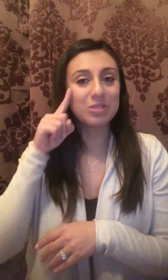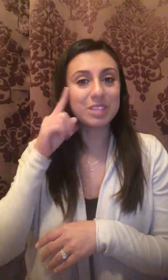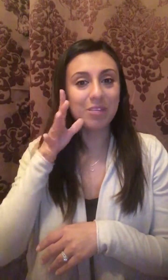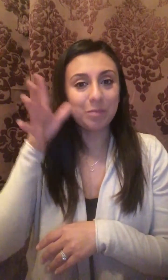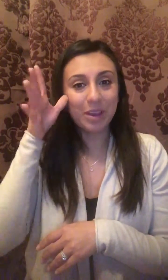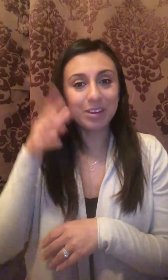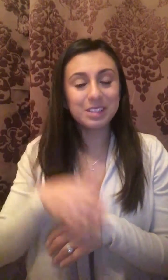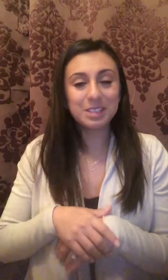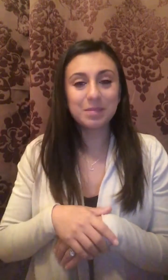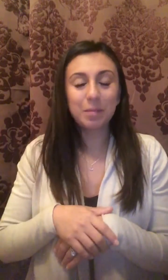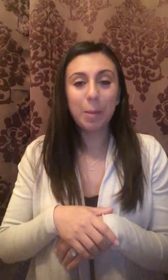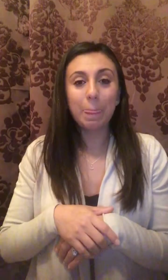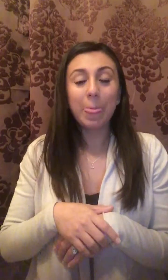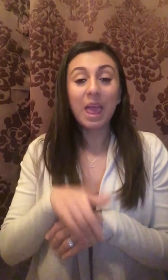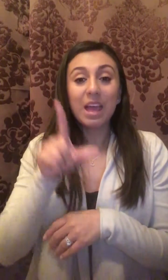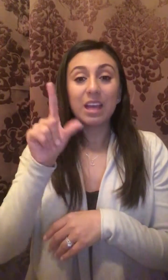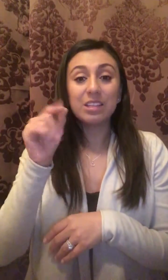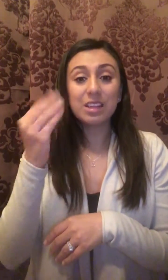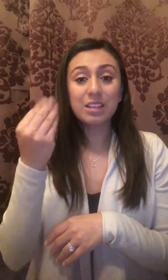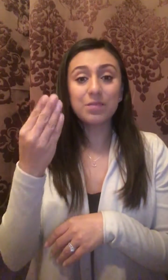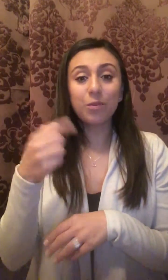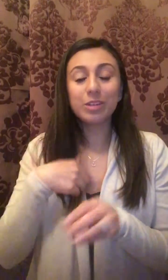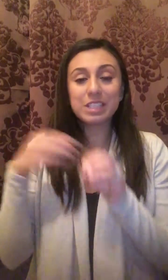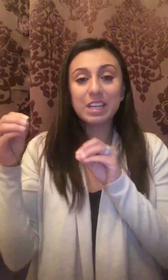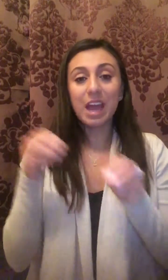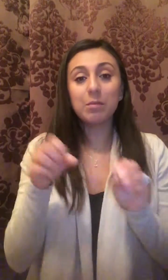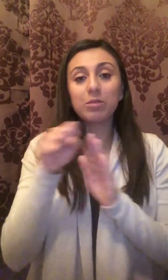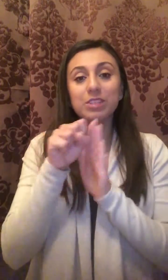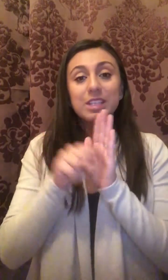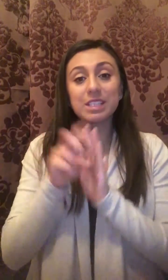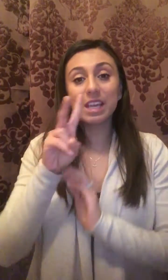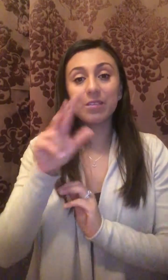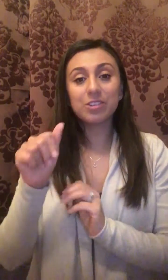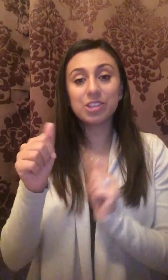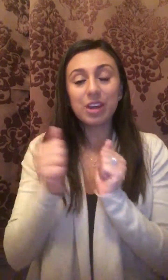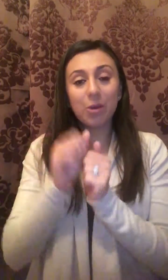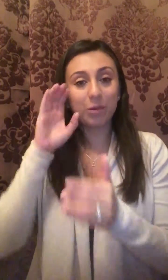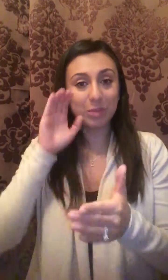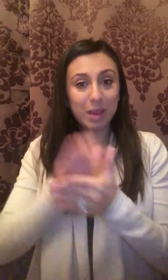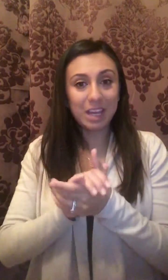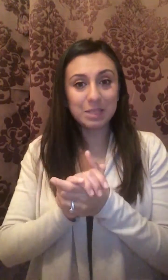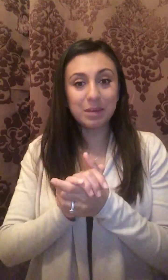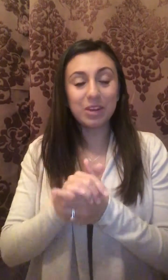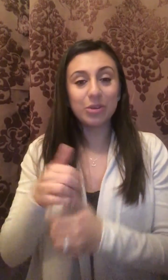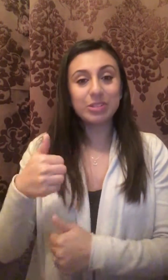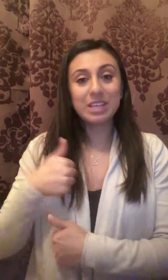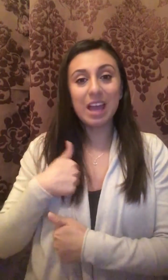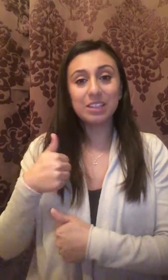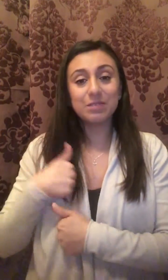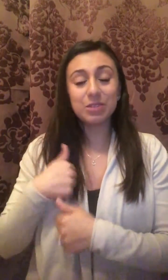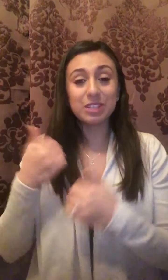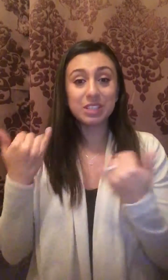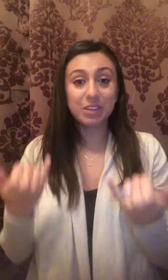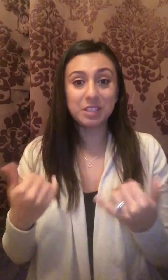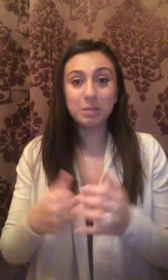deaf parents. In 2014, I moved to the state of Virginia with my husband, who is an active duty service